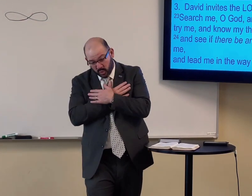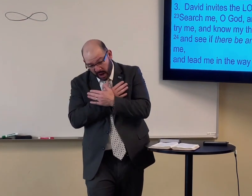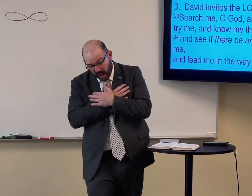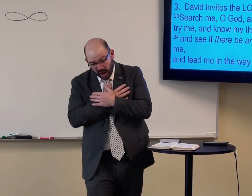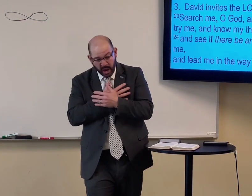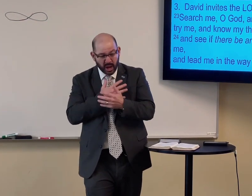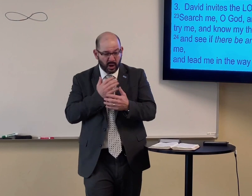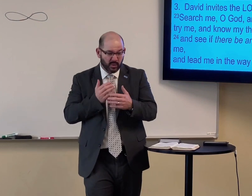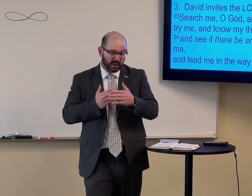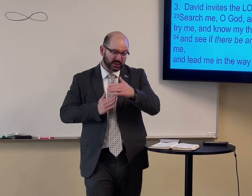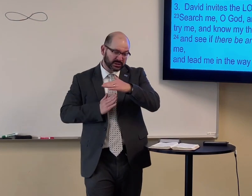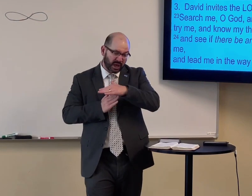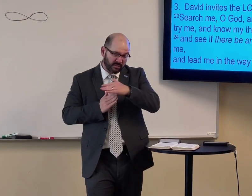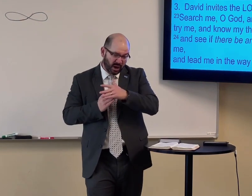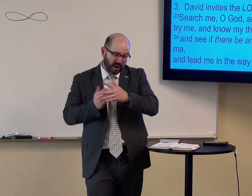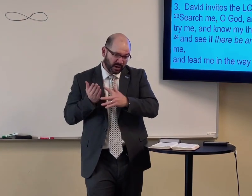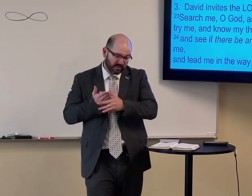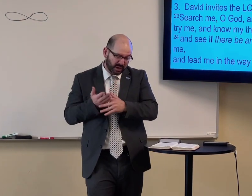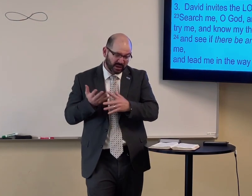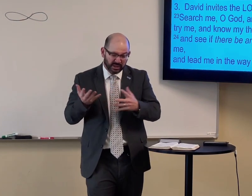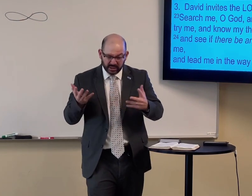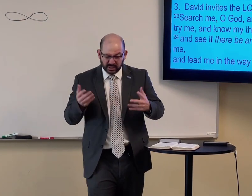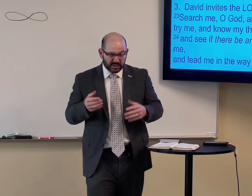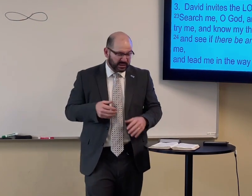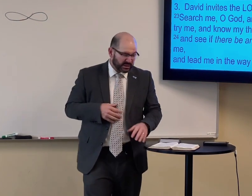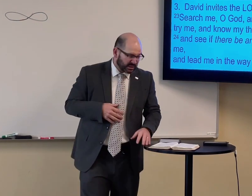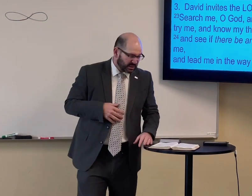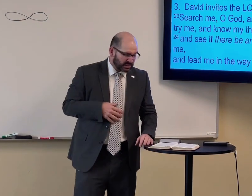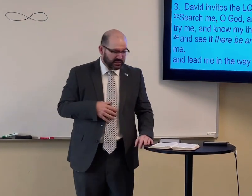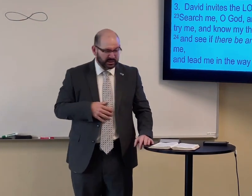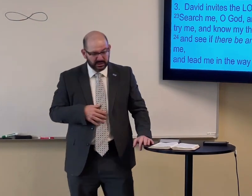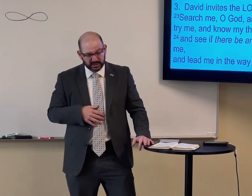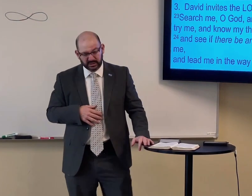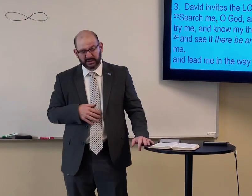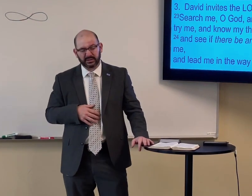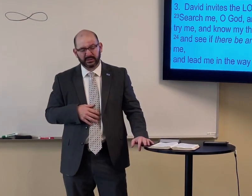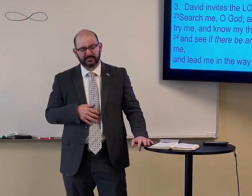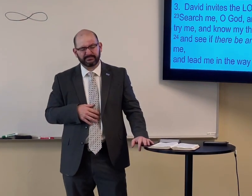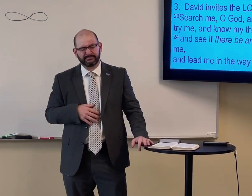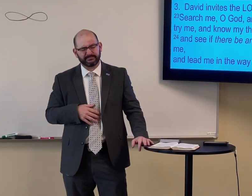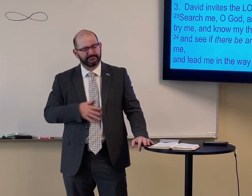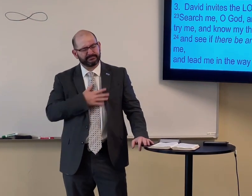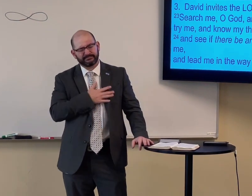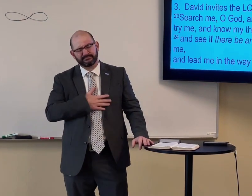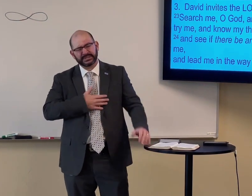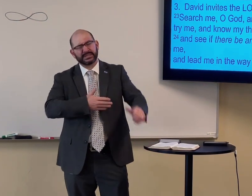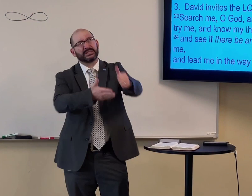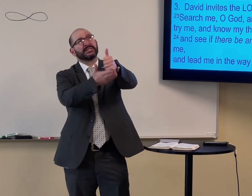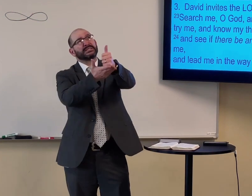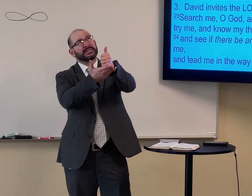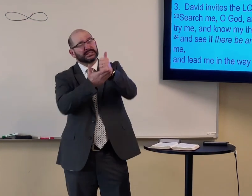I want to stop, I want to rest, I want to take a time out, take a break, you know? I don't want to keep doing my